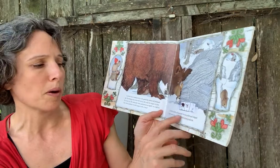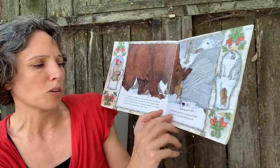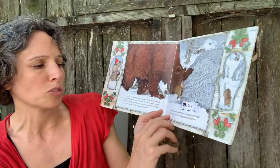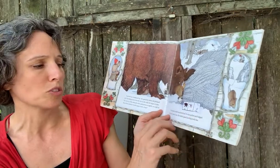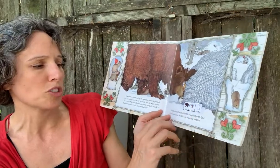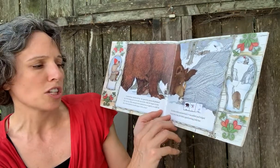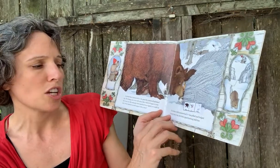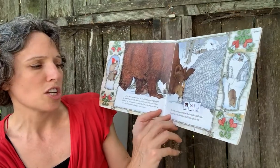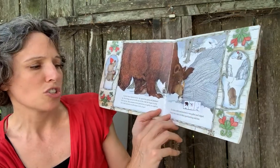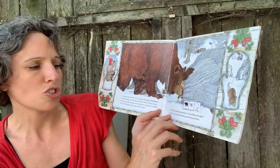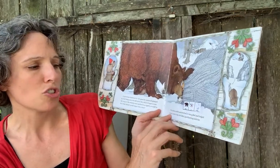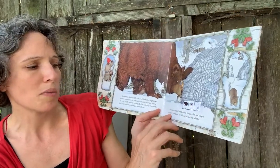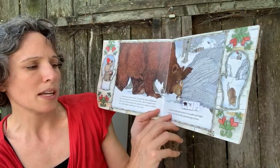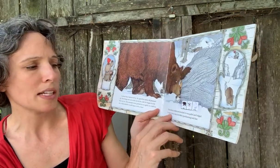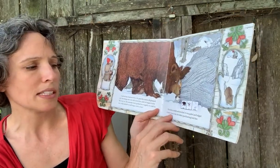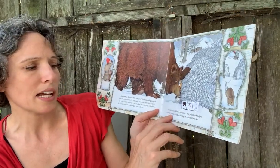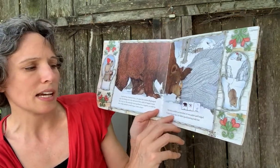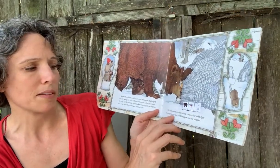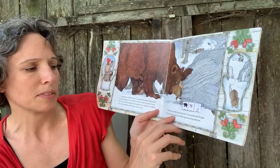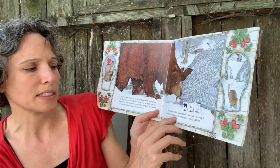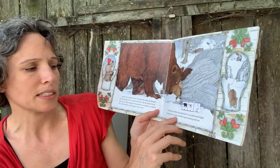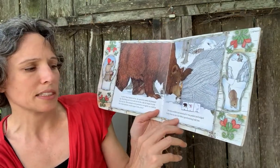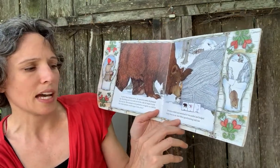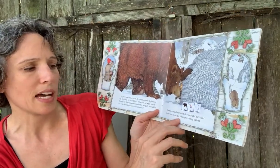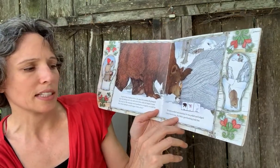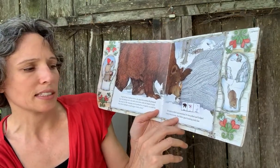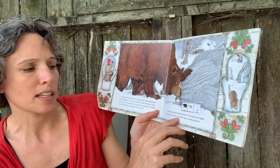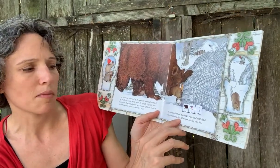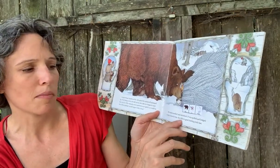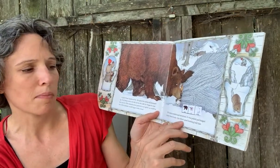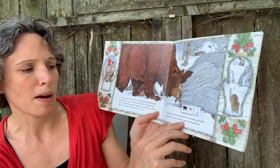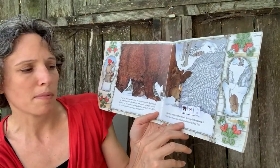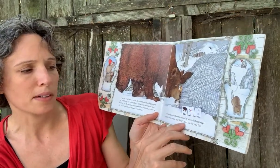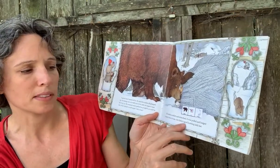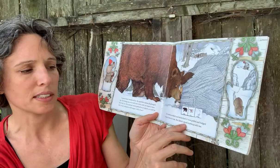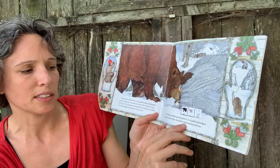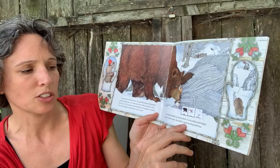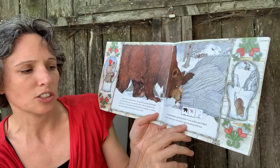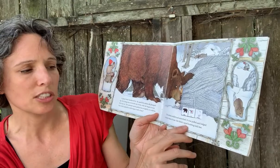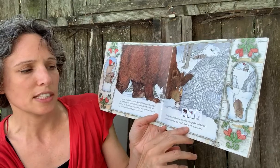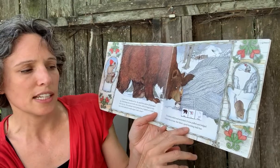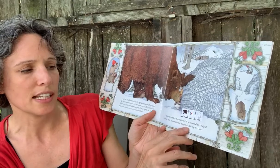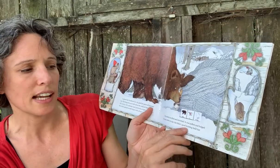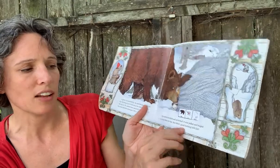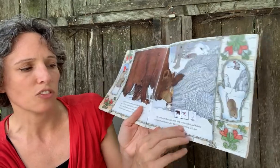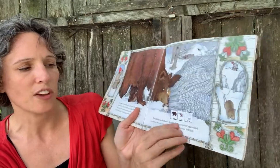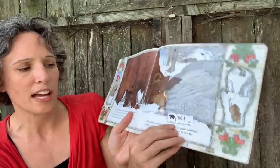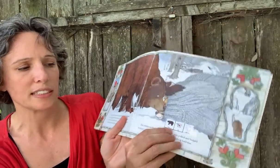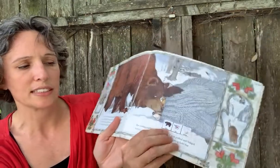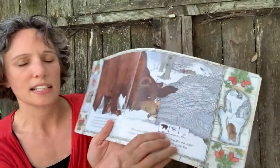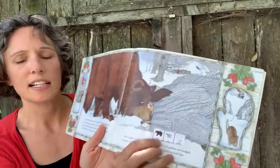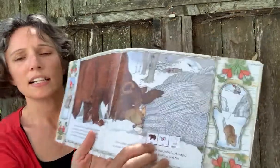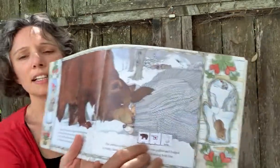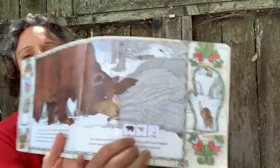bulged too many times its size, but Baba's good knitting held fast. Let's